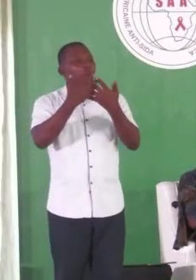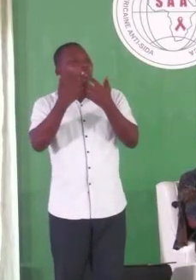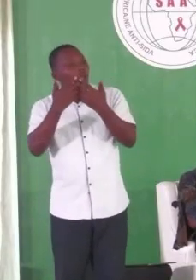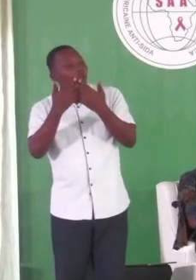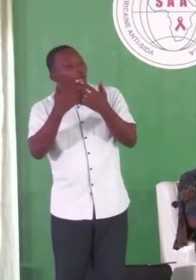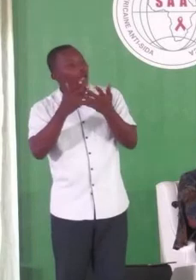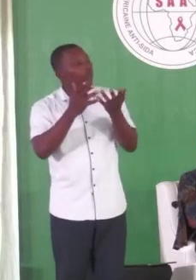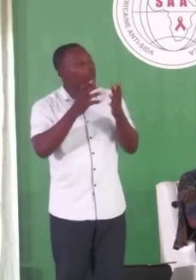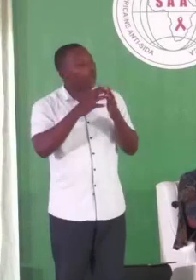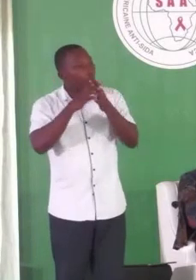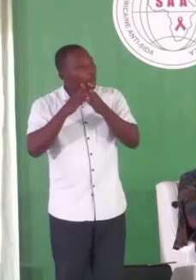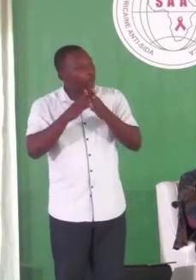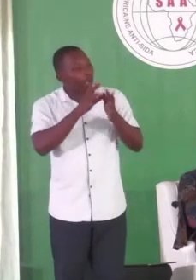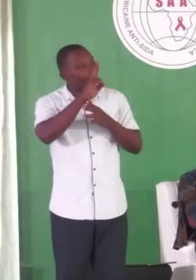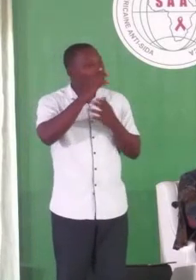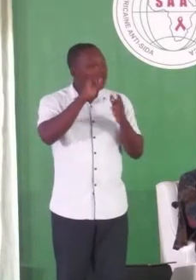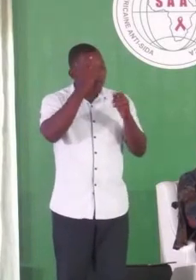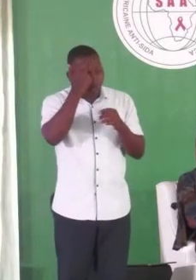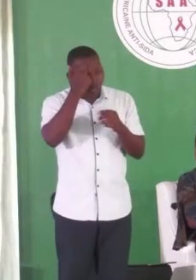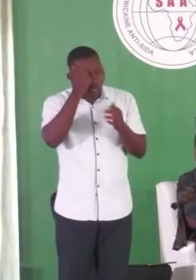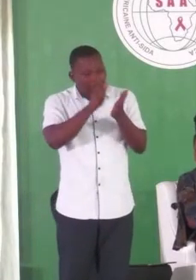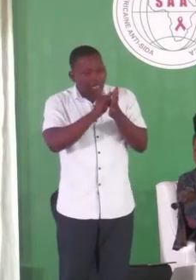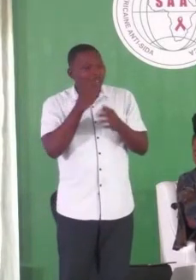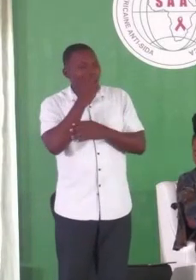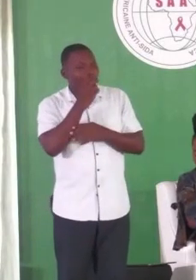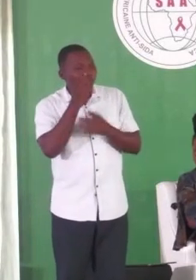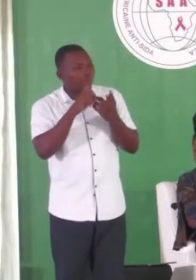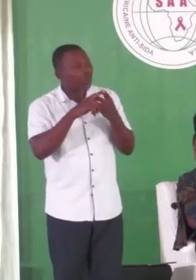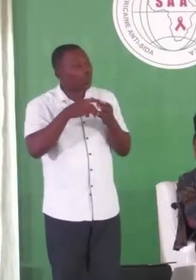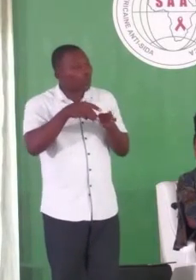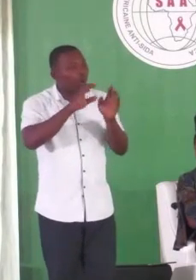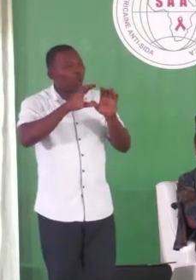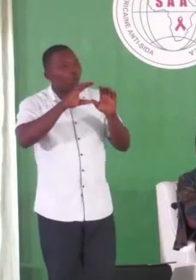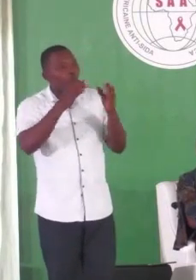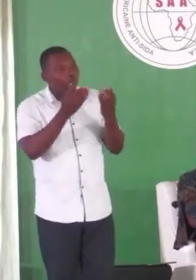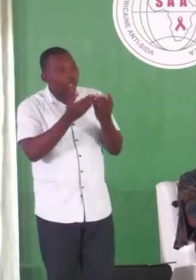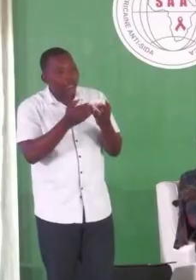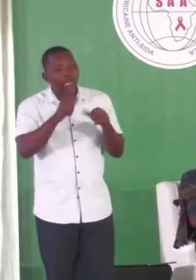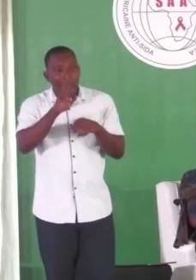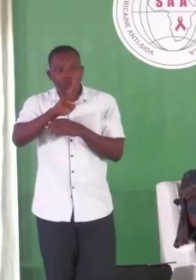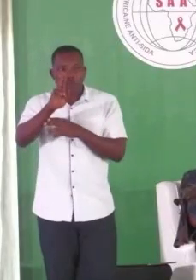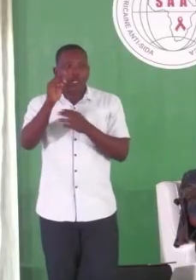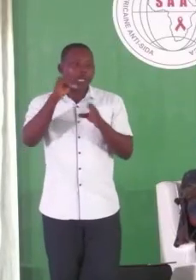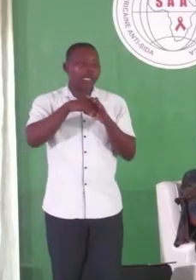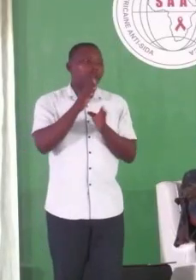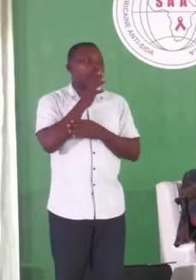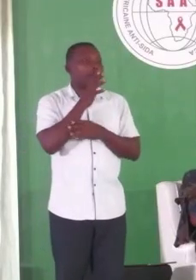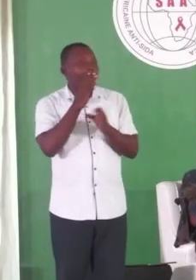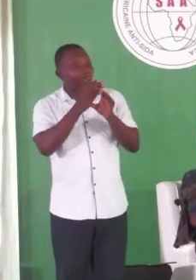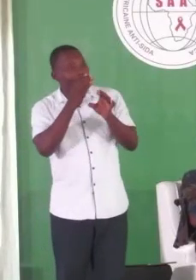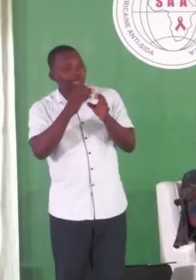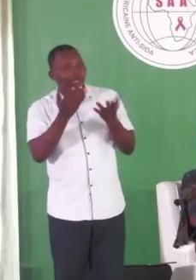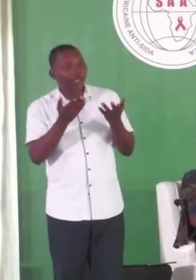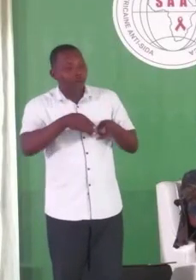that speak to the ways in which community-led monitoring can be used in antenatal care settings. And I think it's a